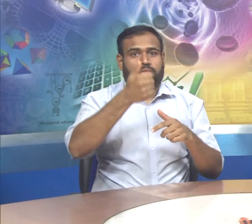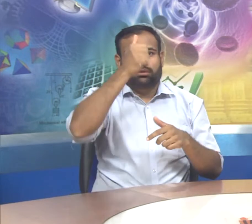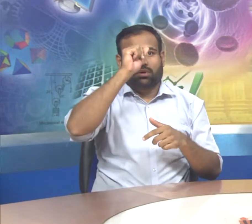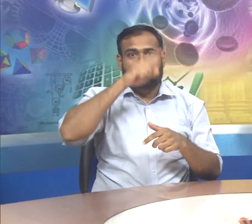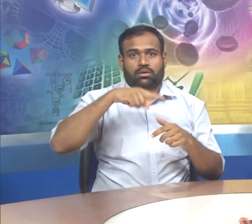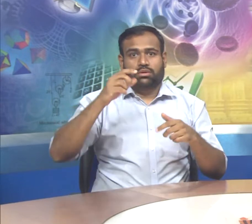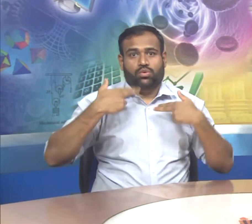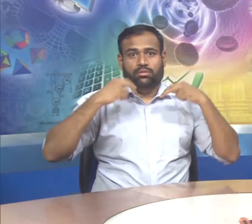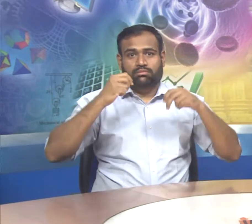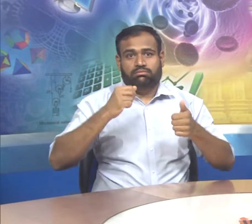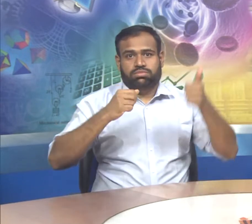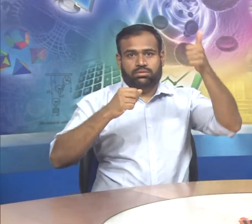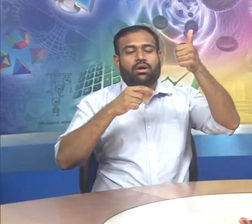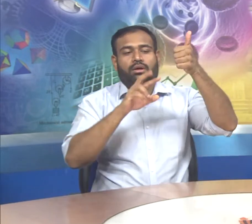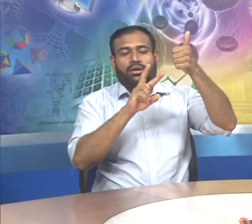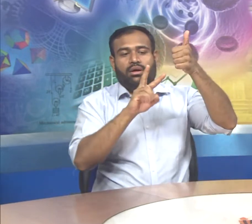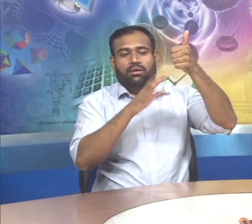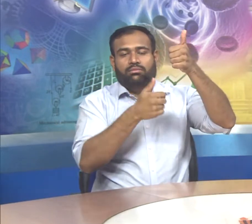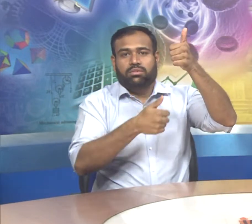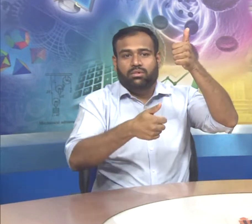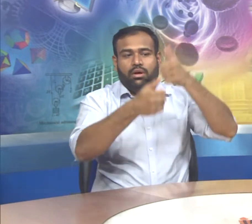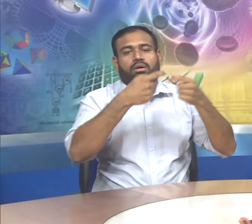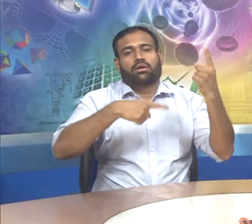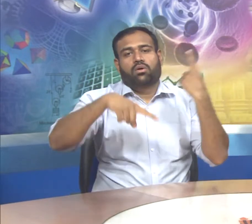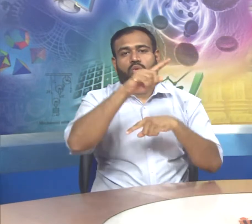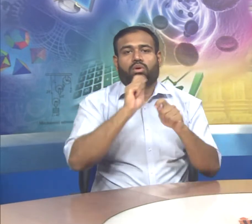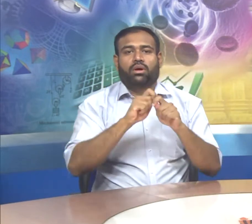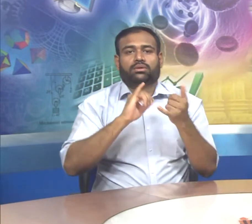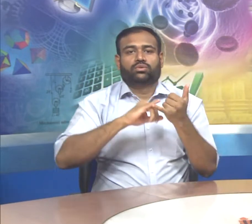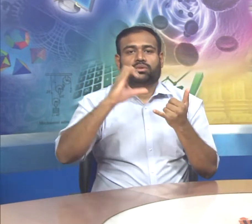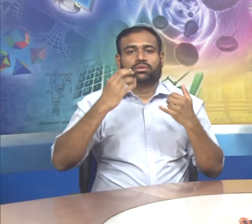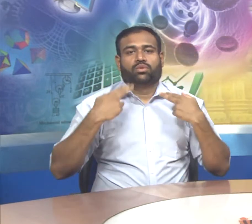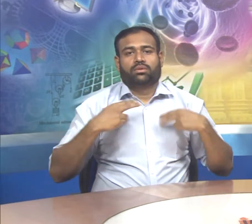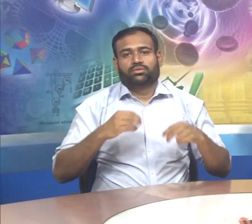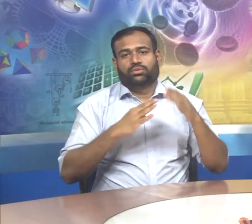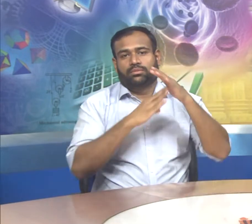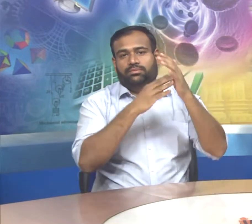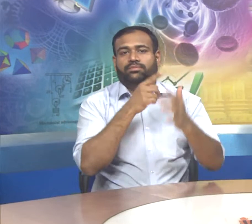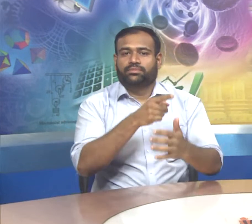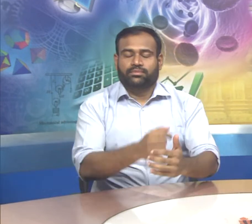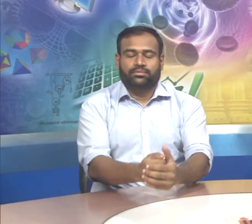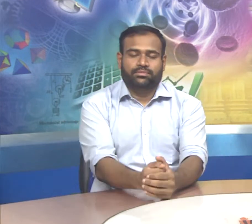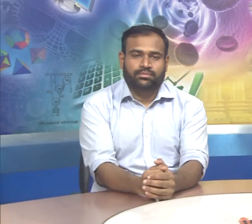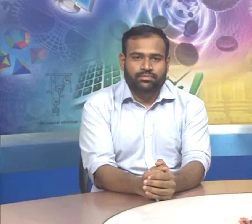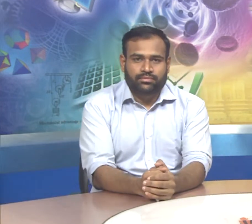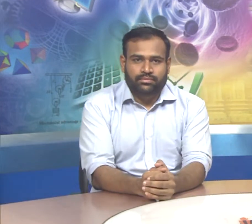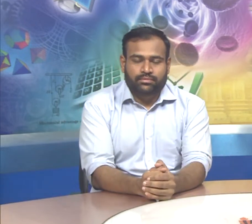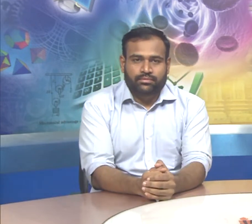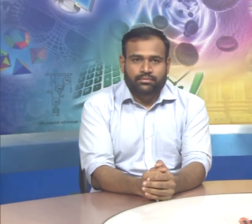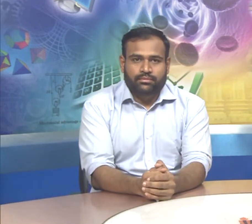Chief Justice, who is also called the Chief Justice of India.